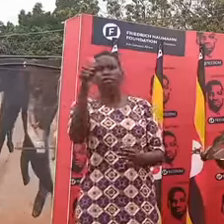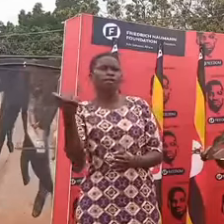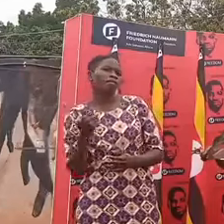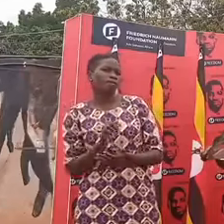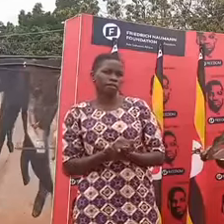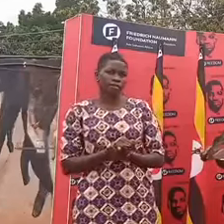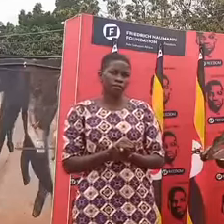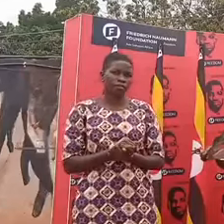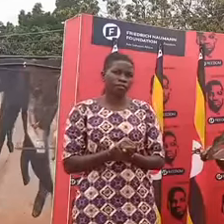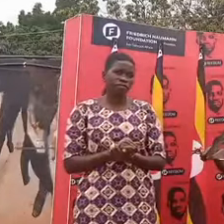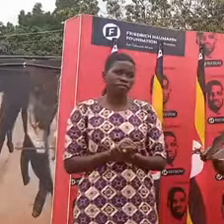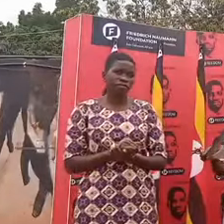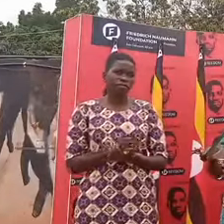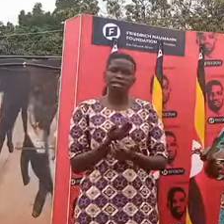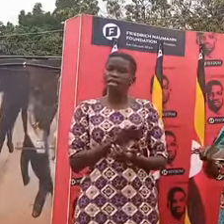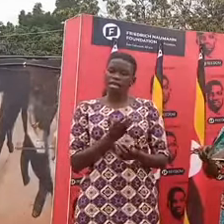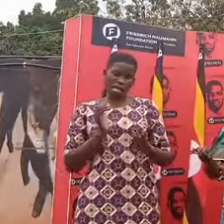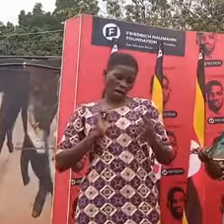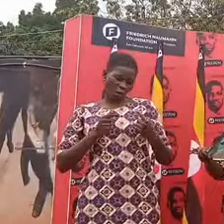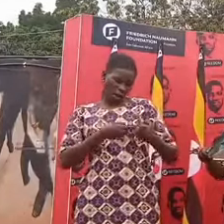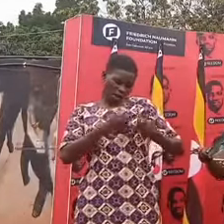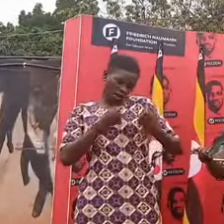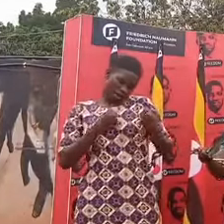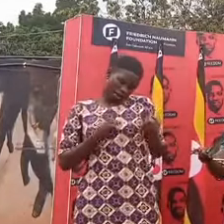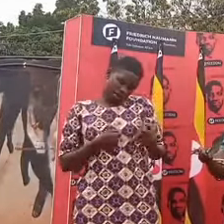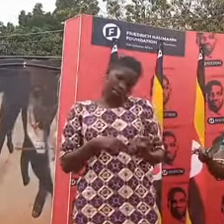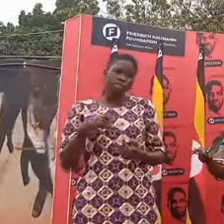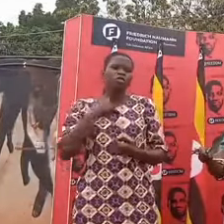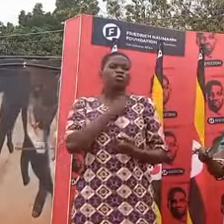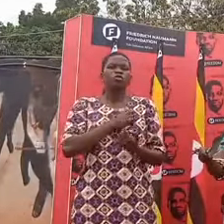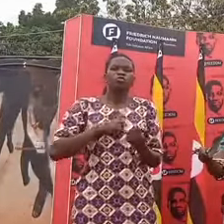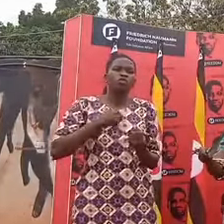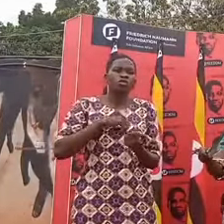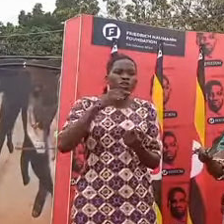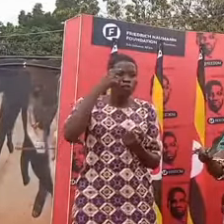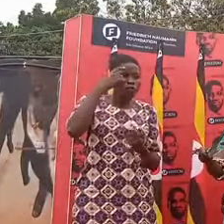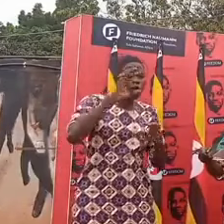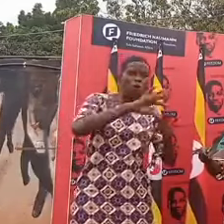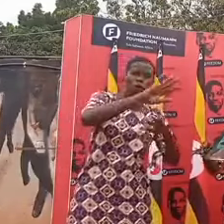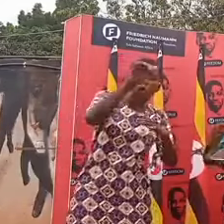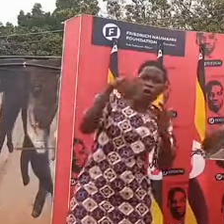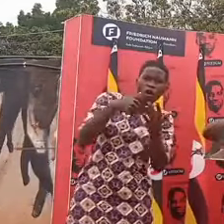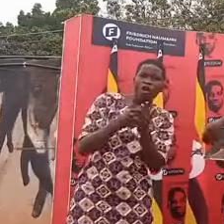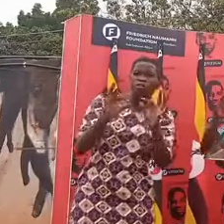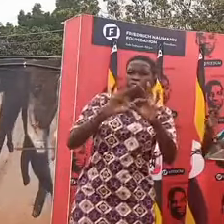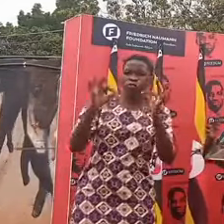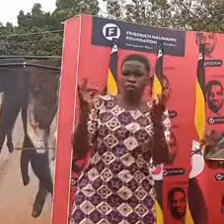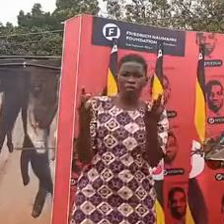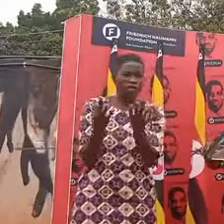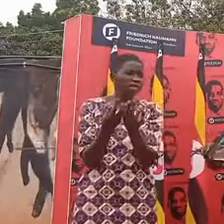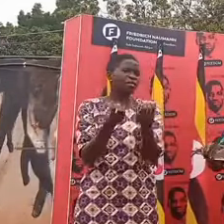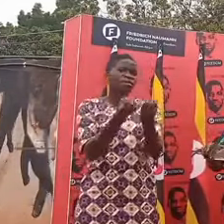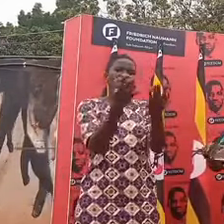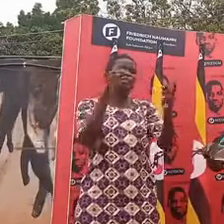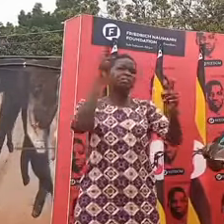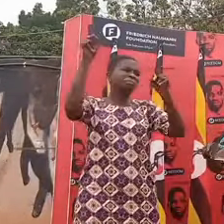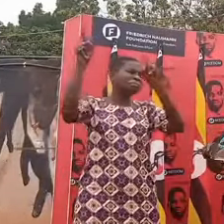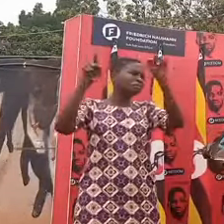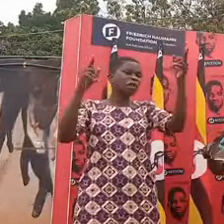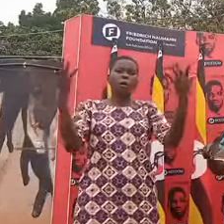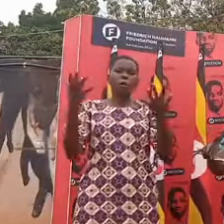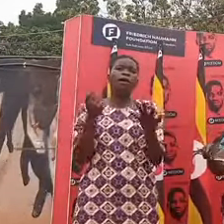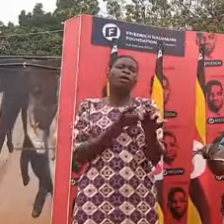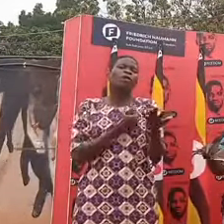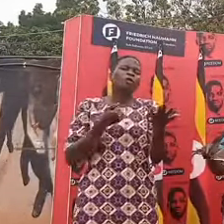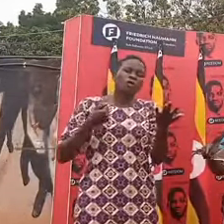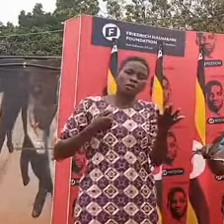Our hearts go to the families that the many families where the women